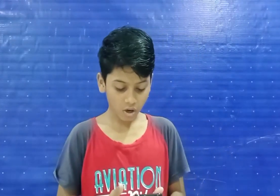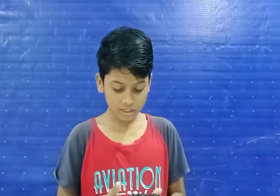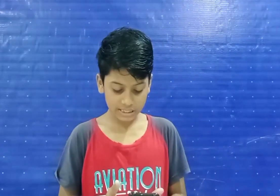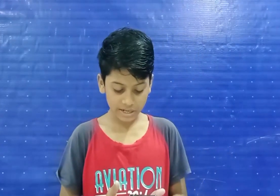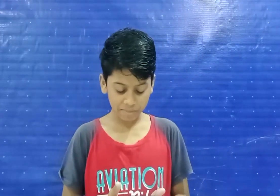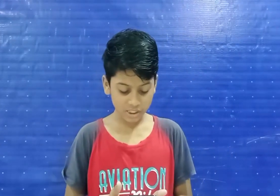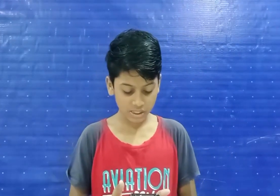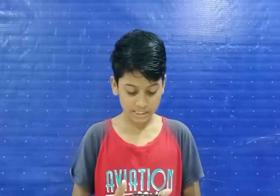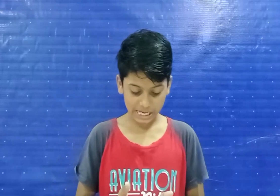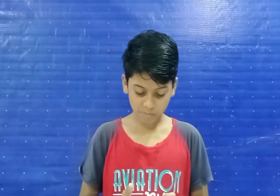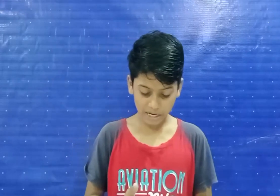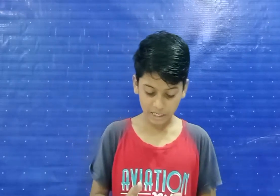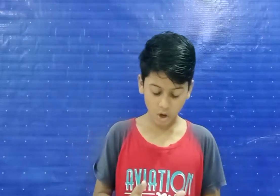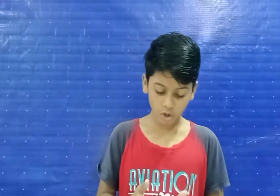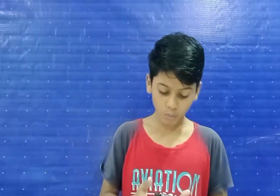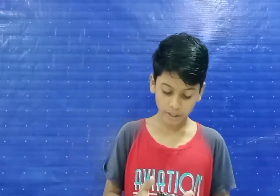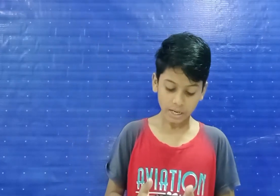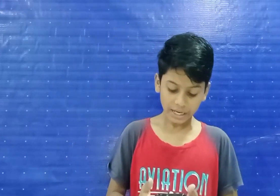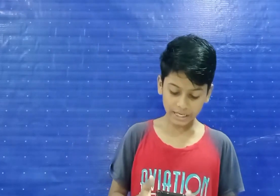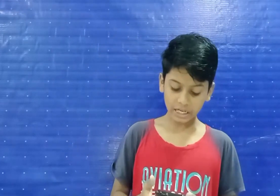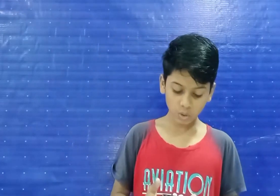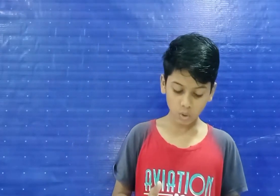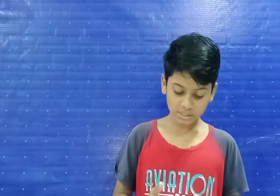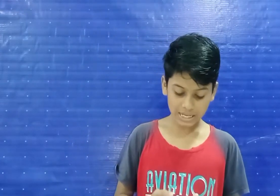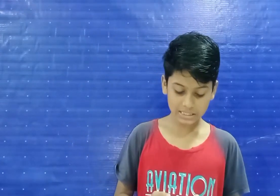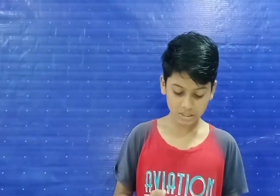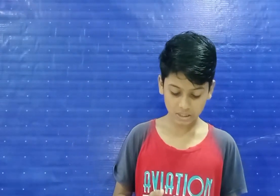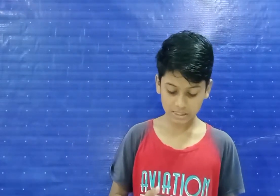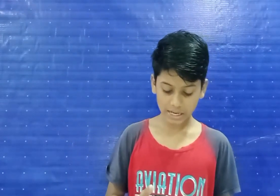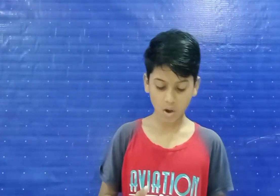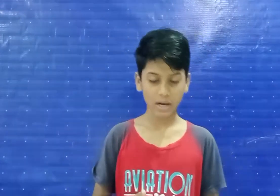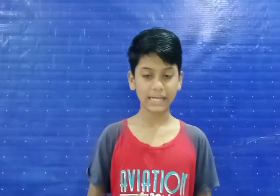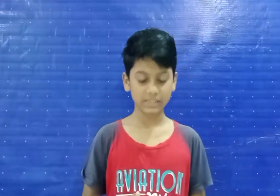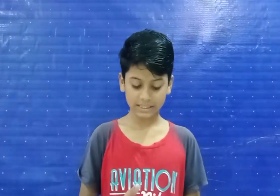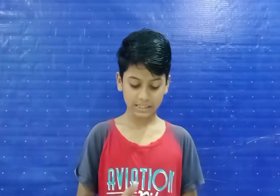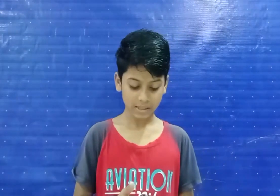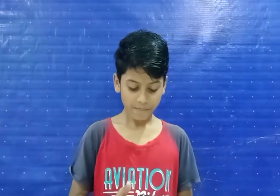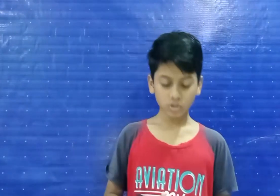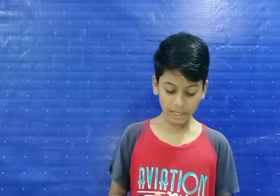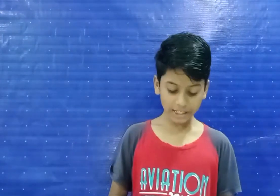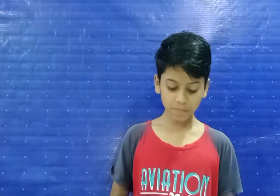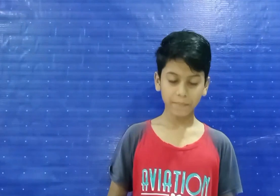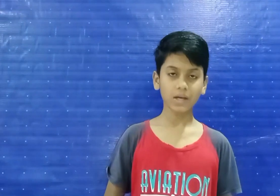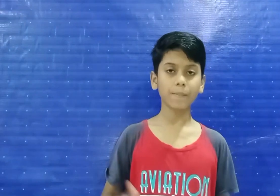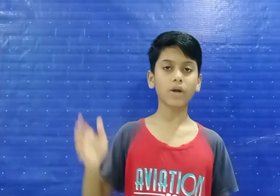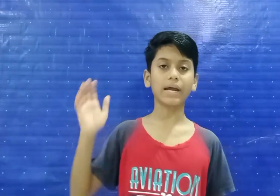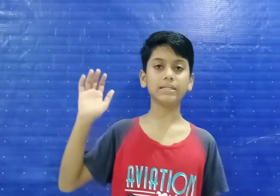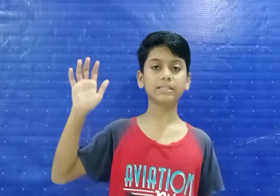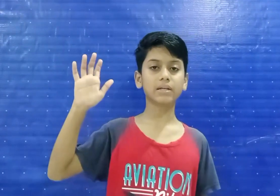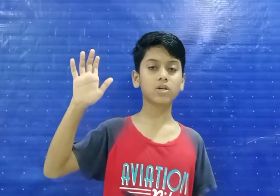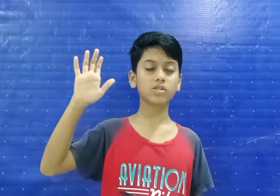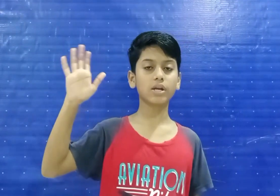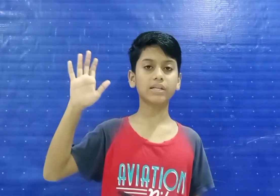coordinators. All children ministry is expanding all over India through cells, churches and online churches. So let us pray. Pick up